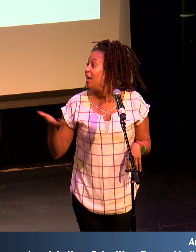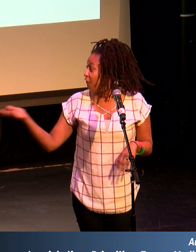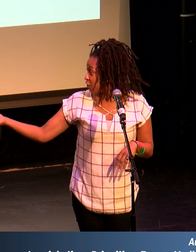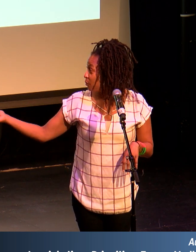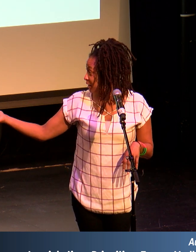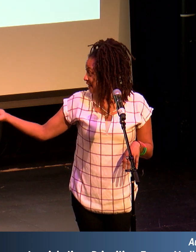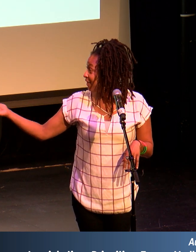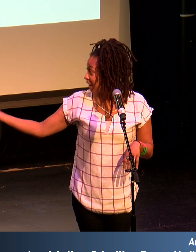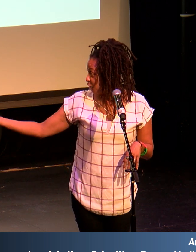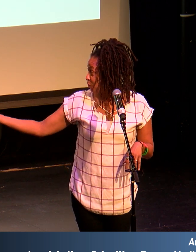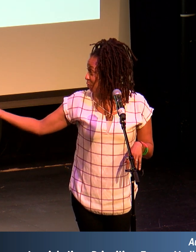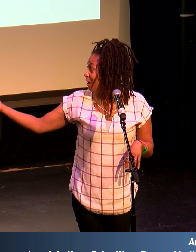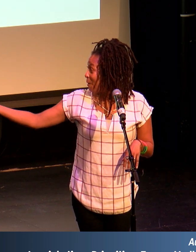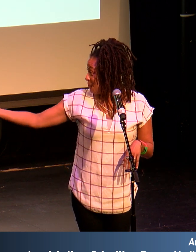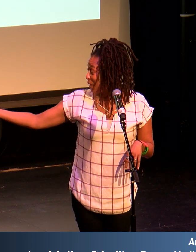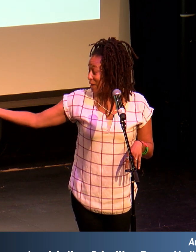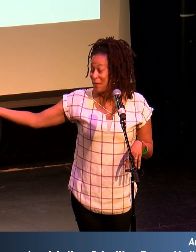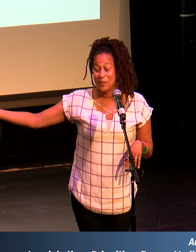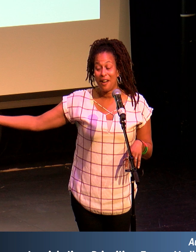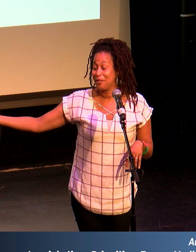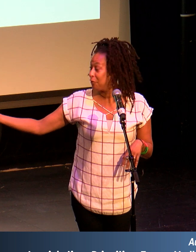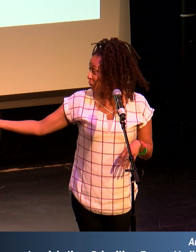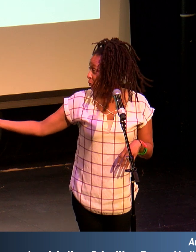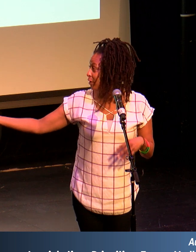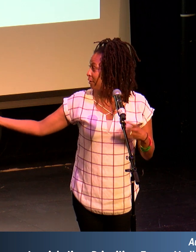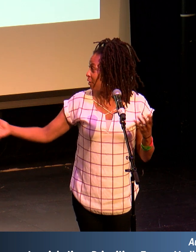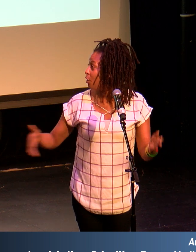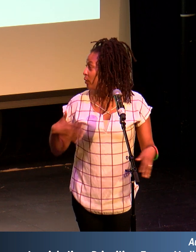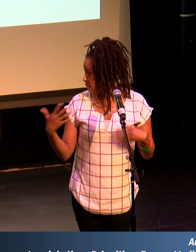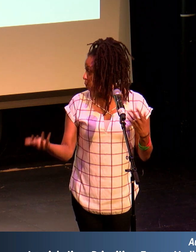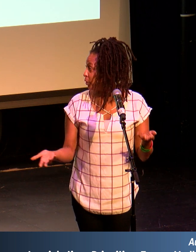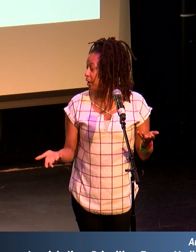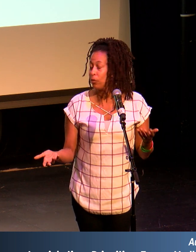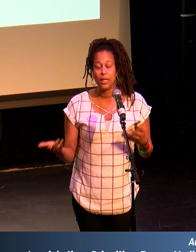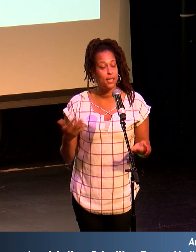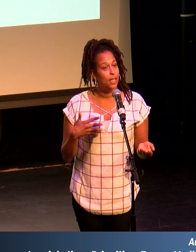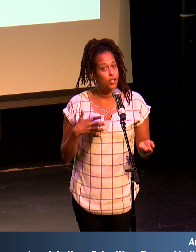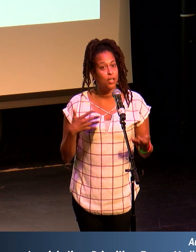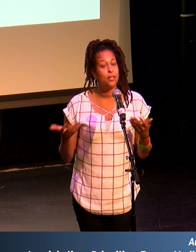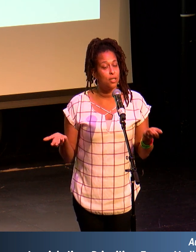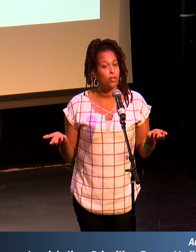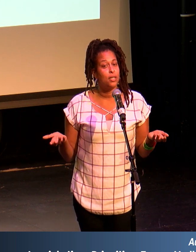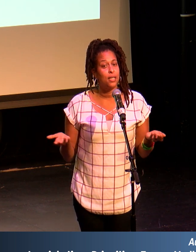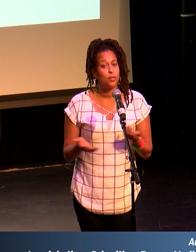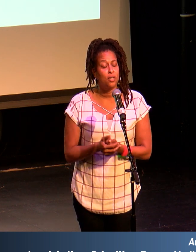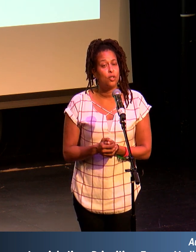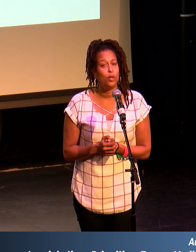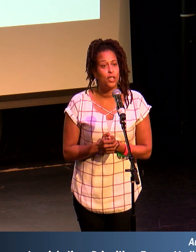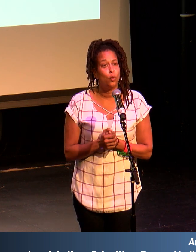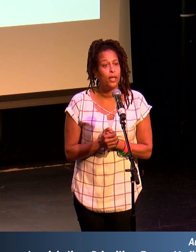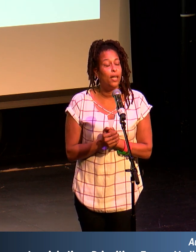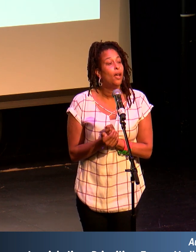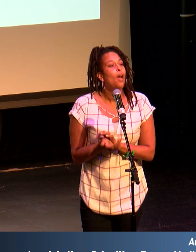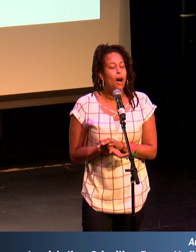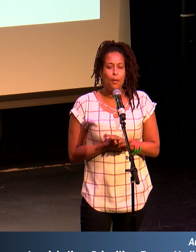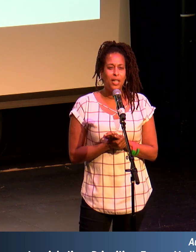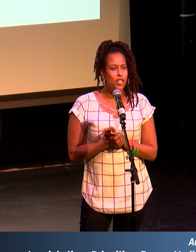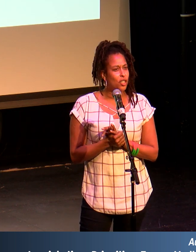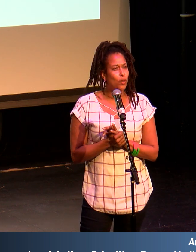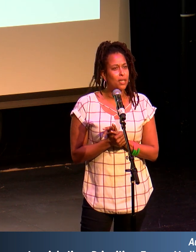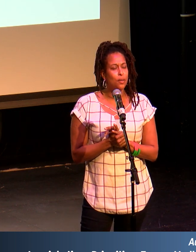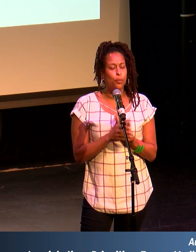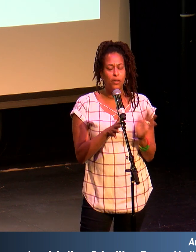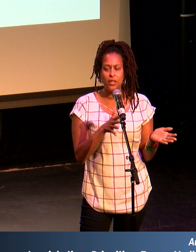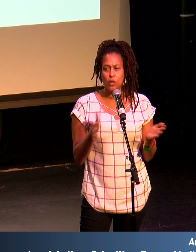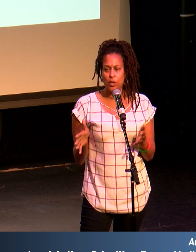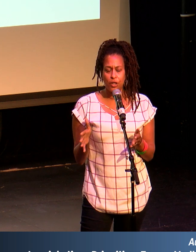activities. First, I want to say thank you, Mayor O'Connor, for always supporting our organization since our inception in 2020. And I